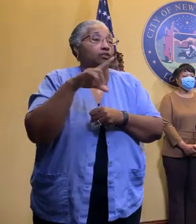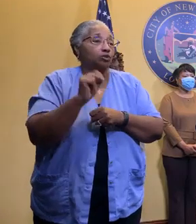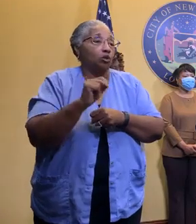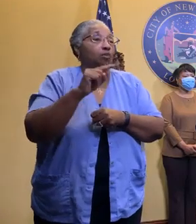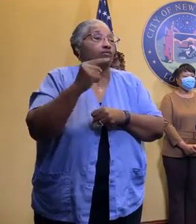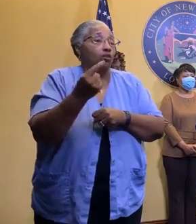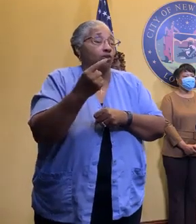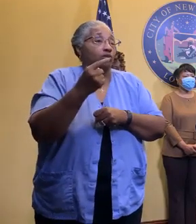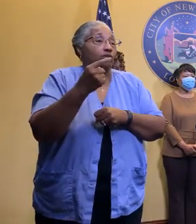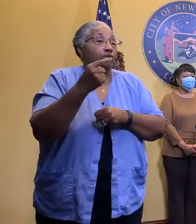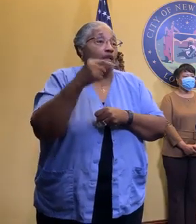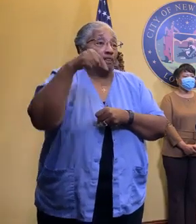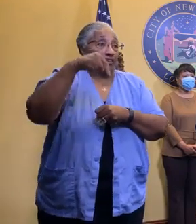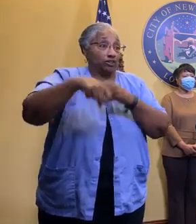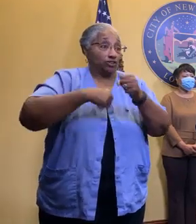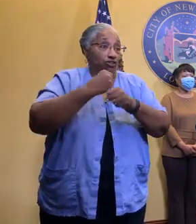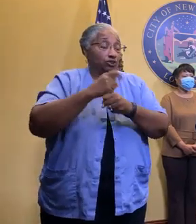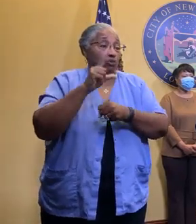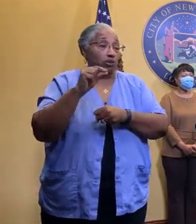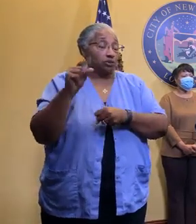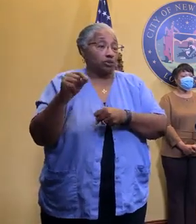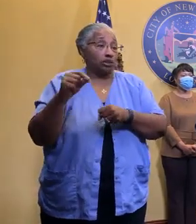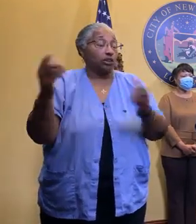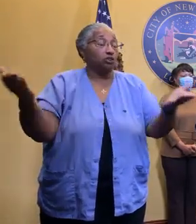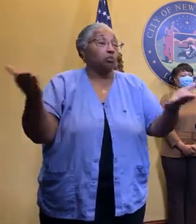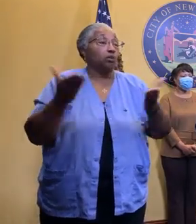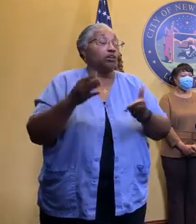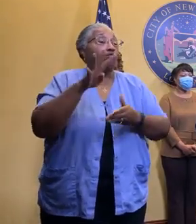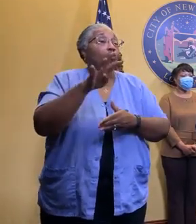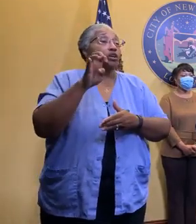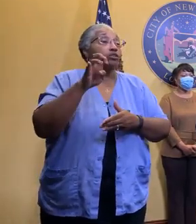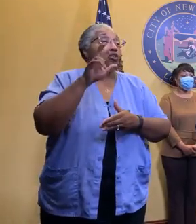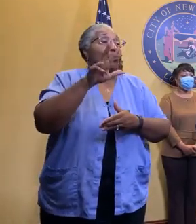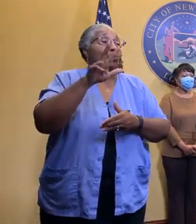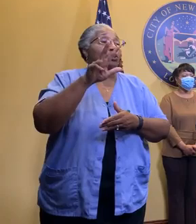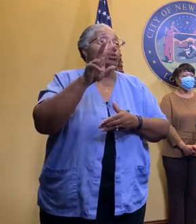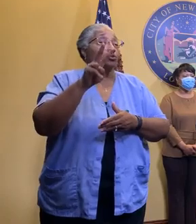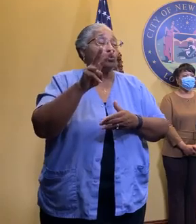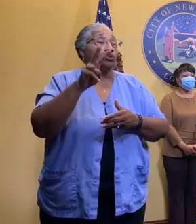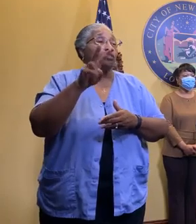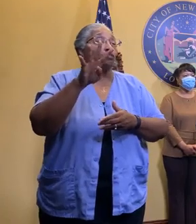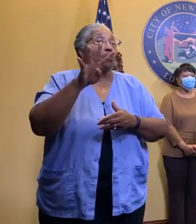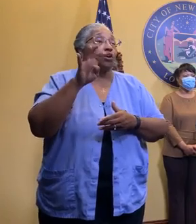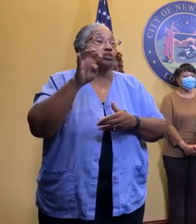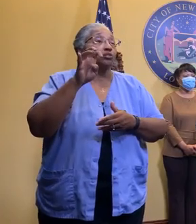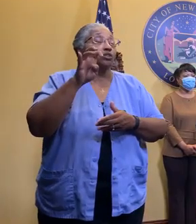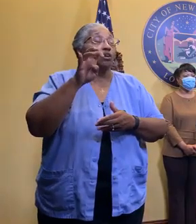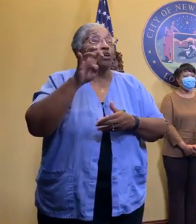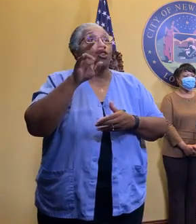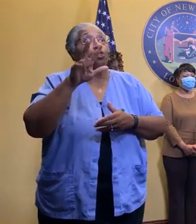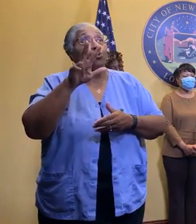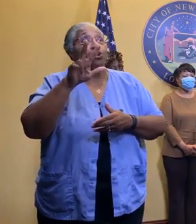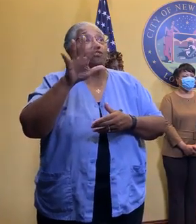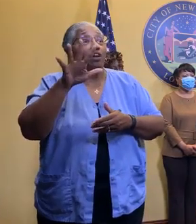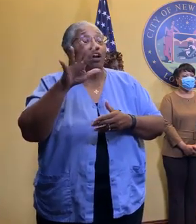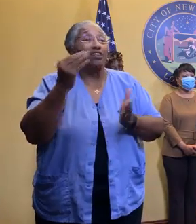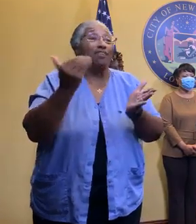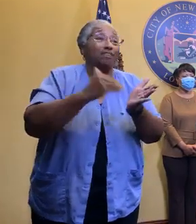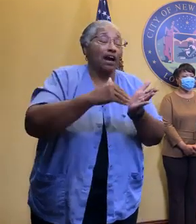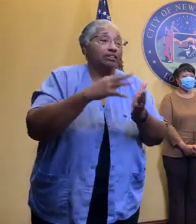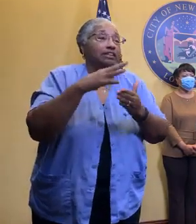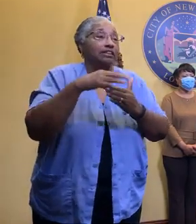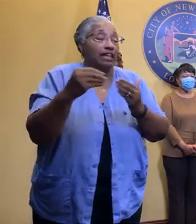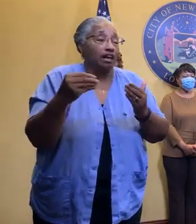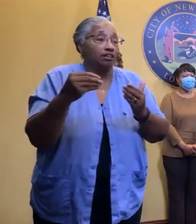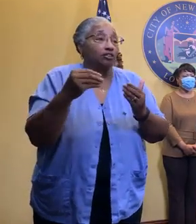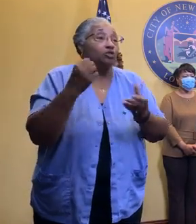2020 to bring in $432,000 to $435,000 worth of support to support